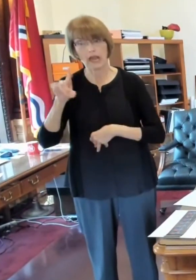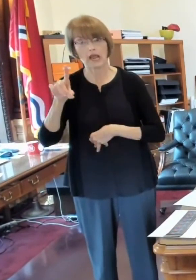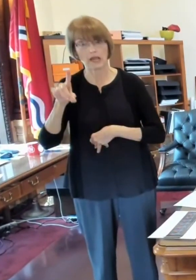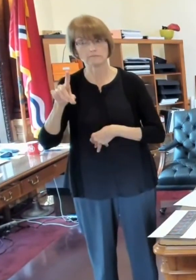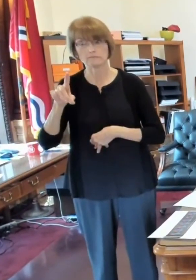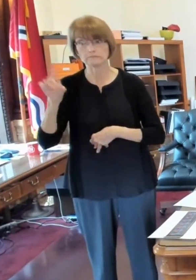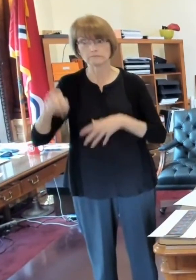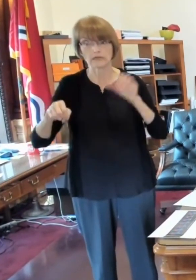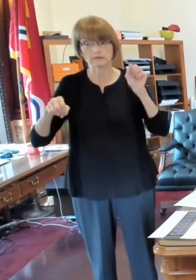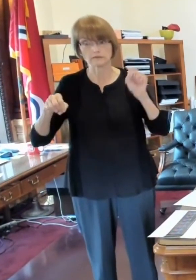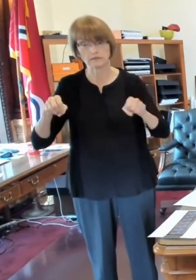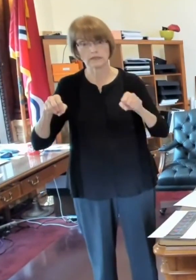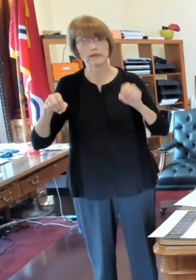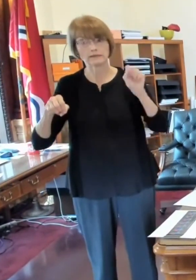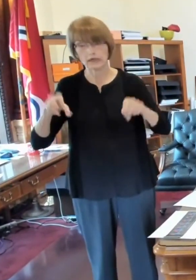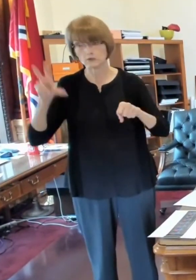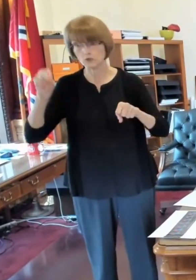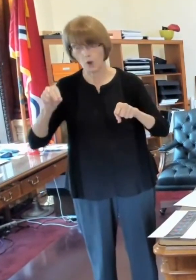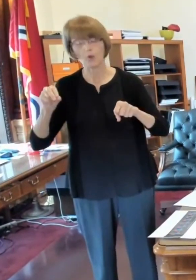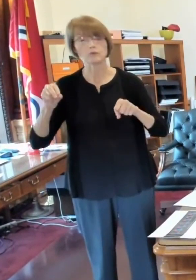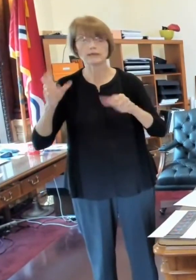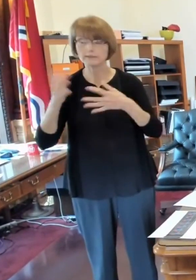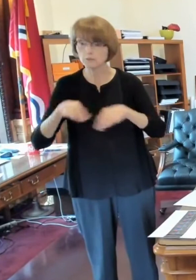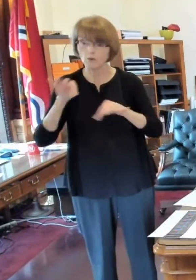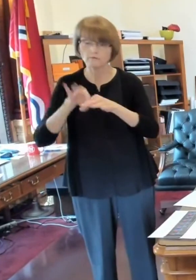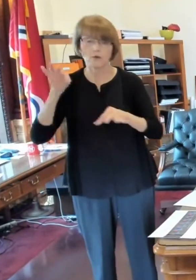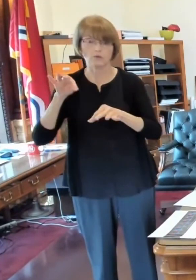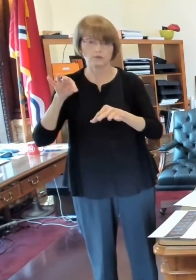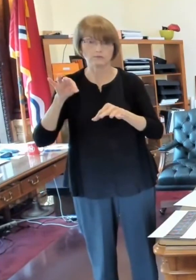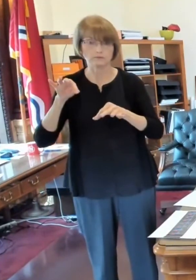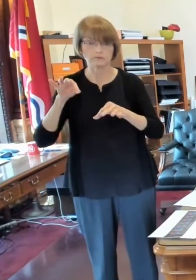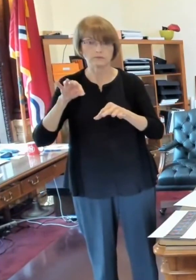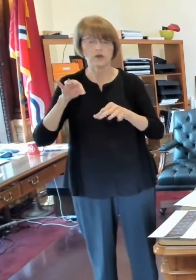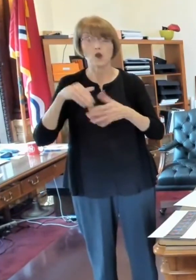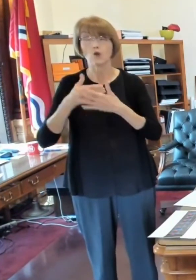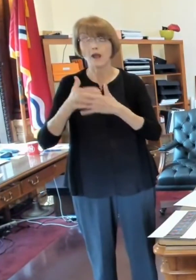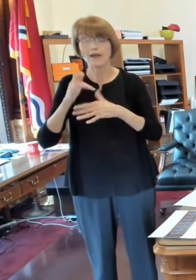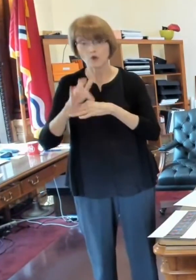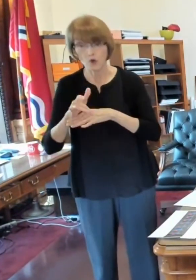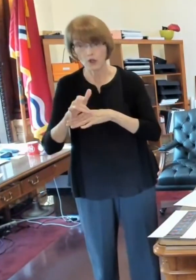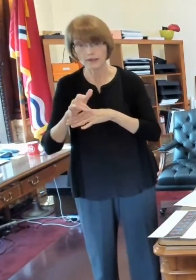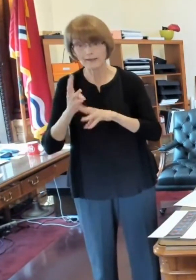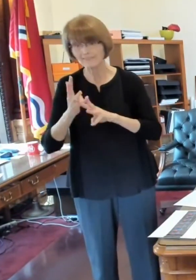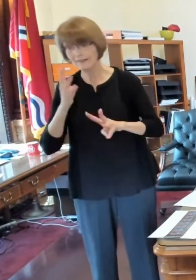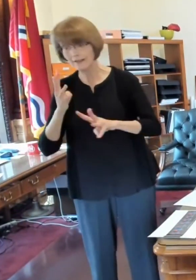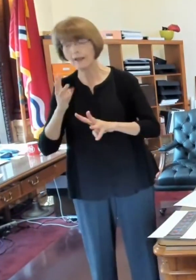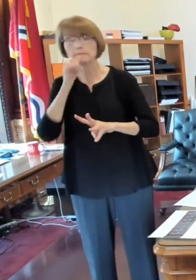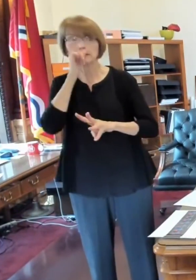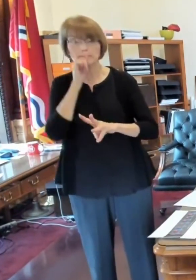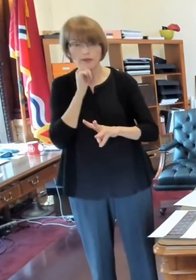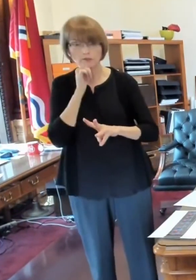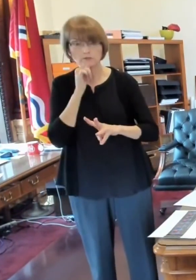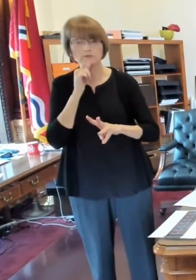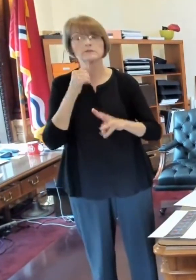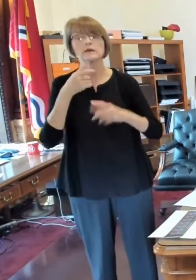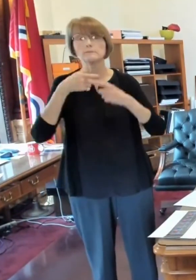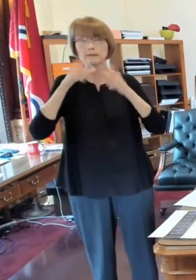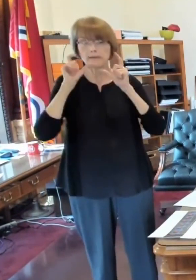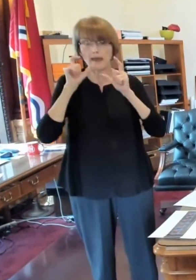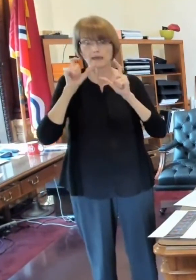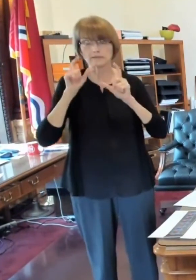So just vote. There are a lot of important things on the ballot. Go early, be patient, wear your mask,